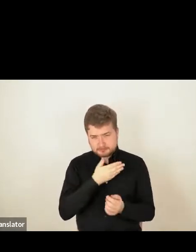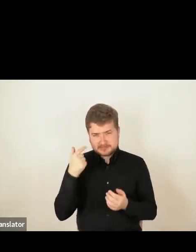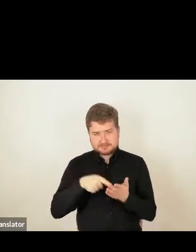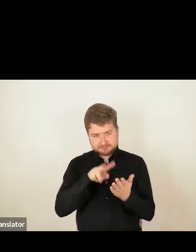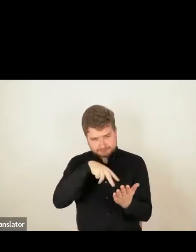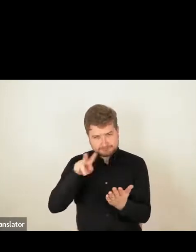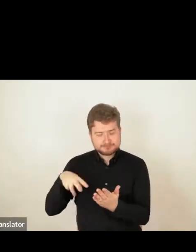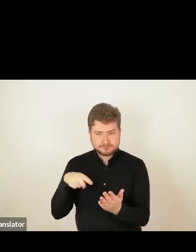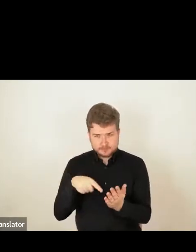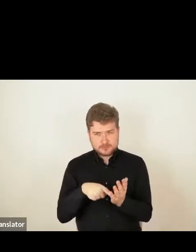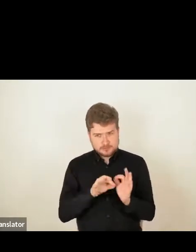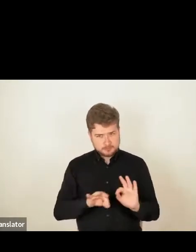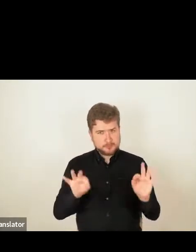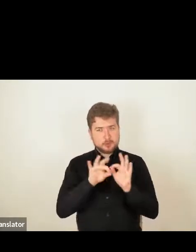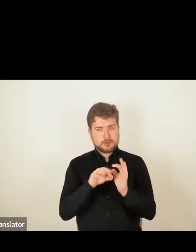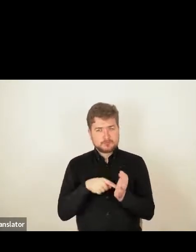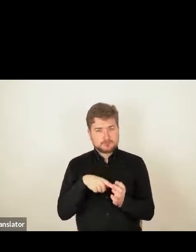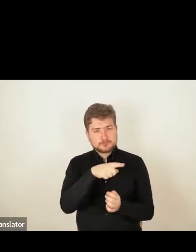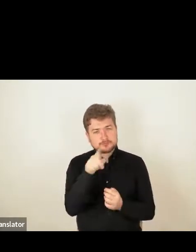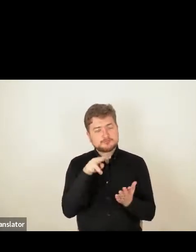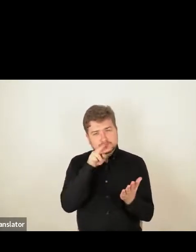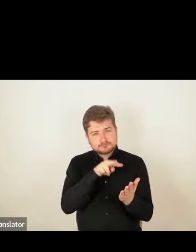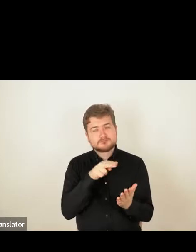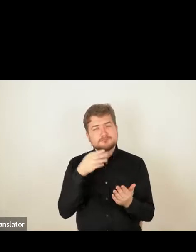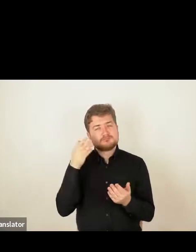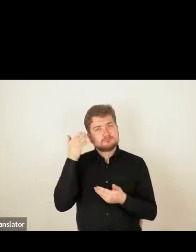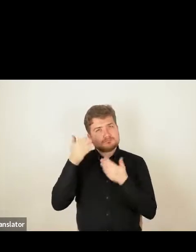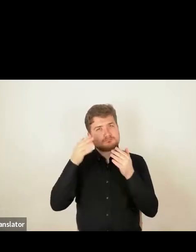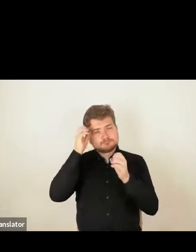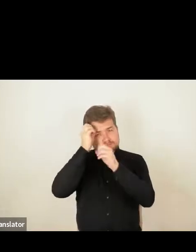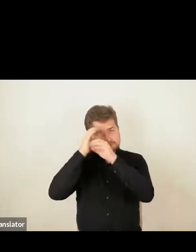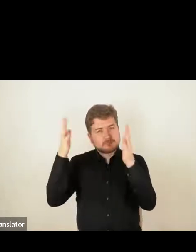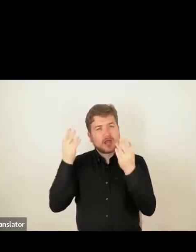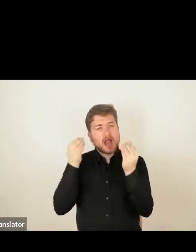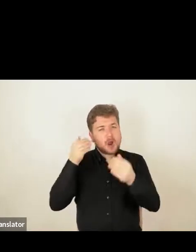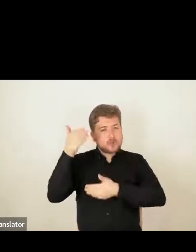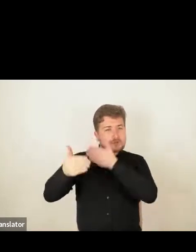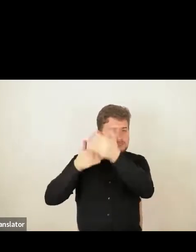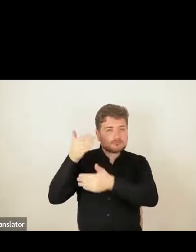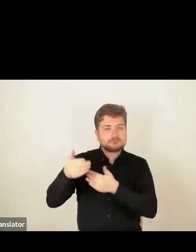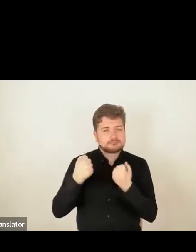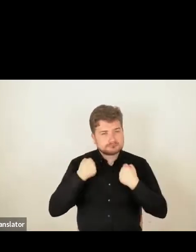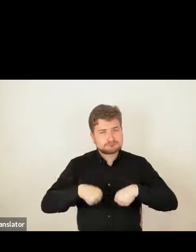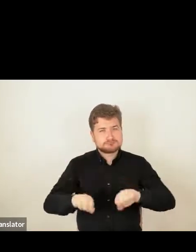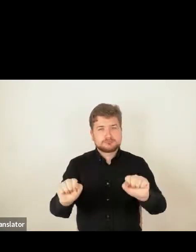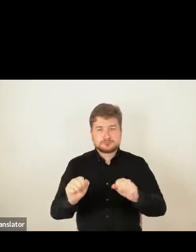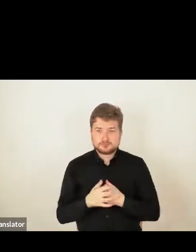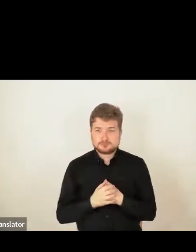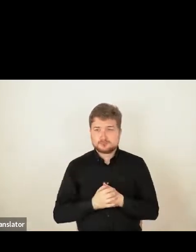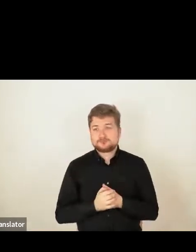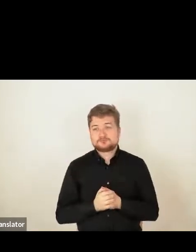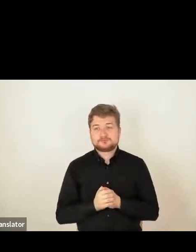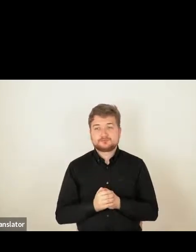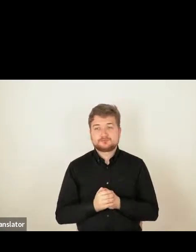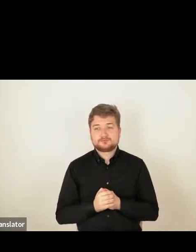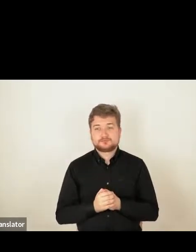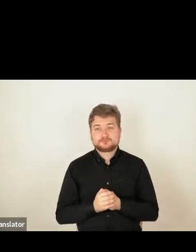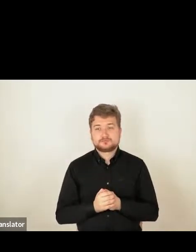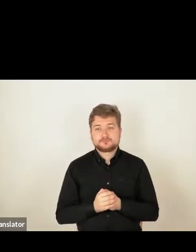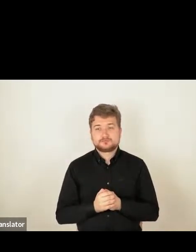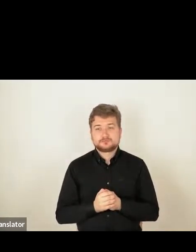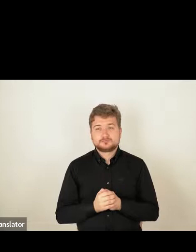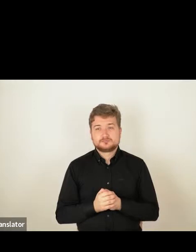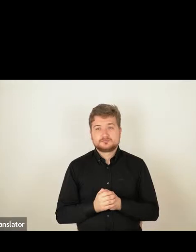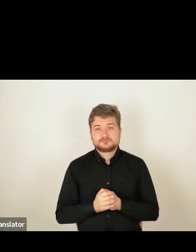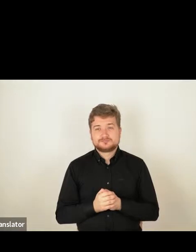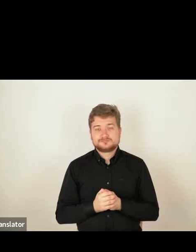in terms of actions, next actions that your parliaments can take in line of what is outlined there and what is very much